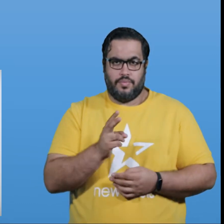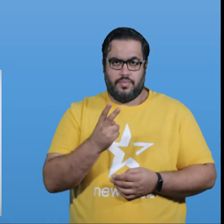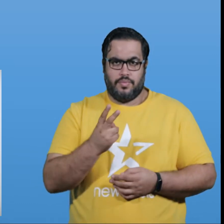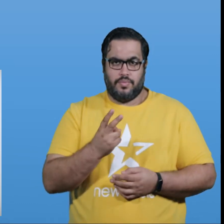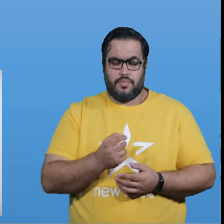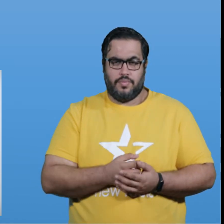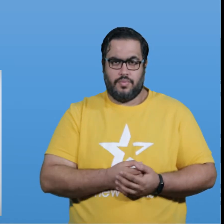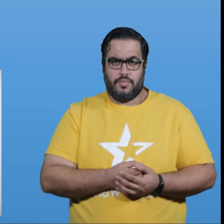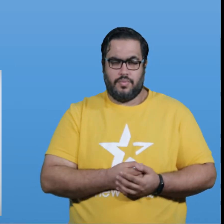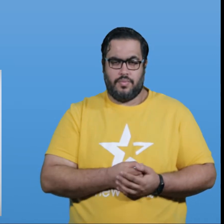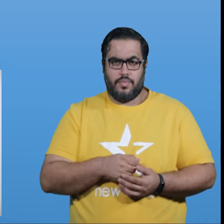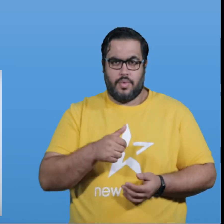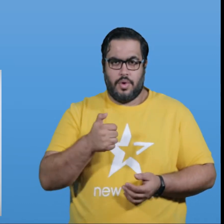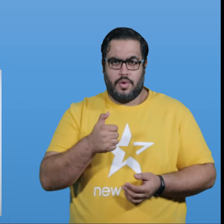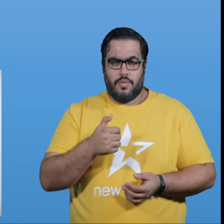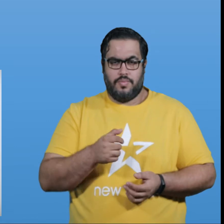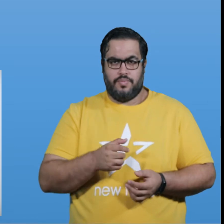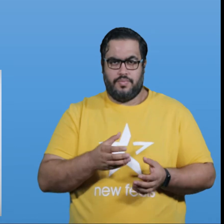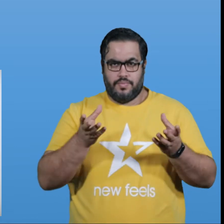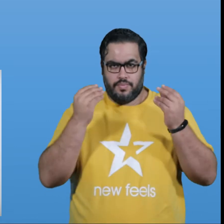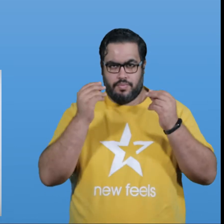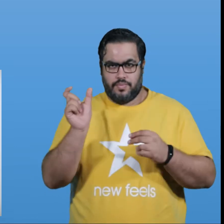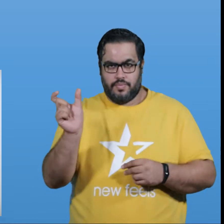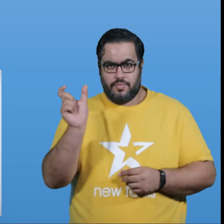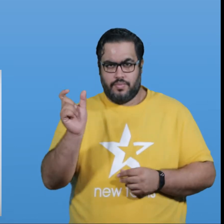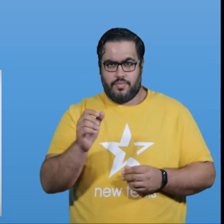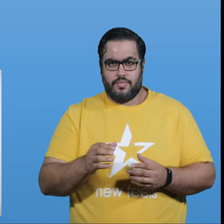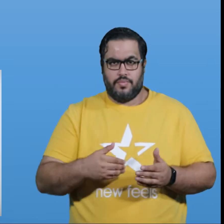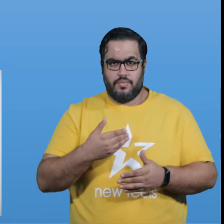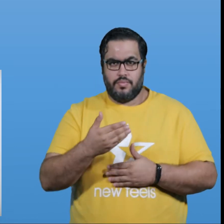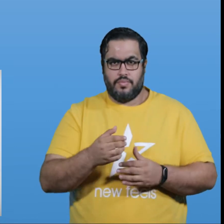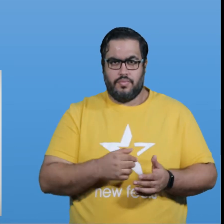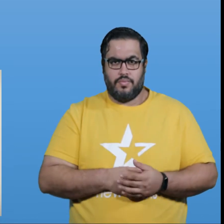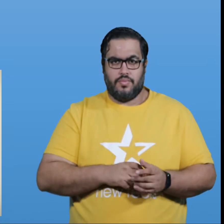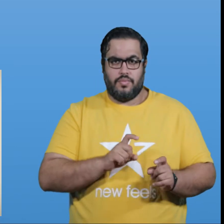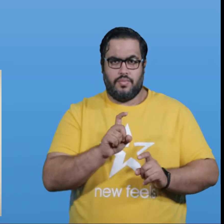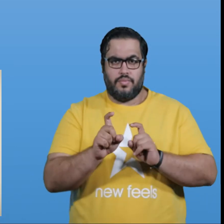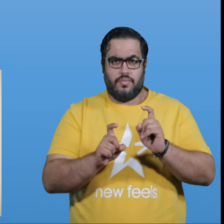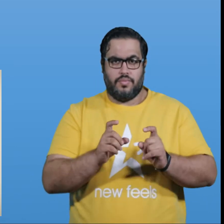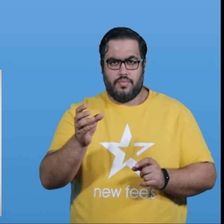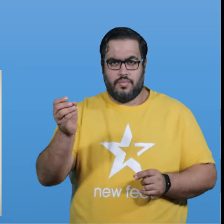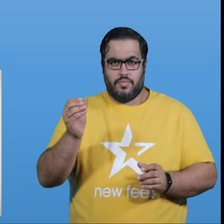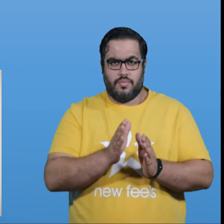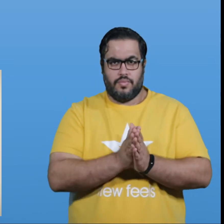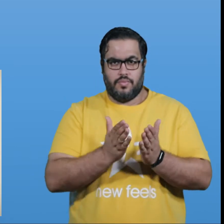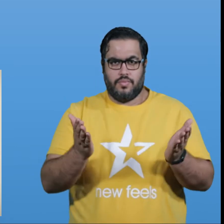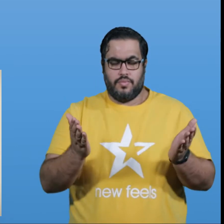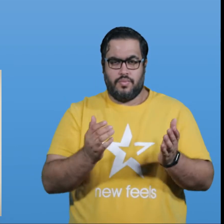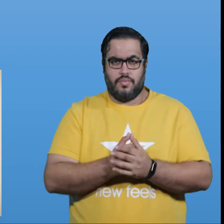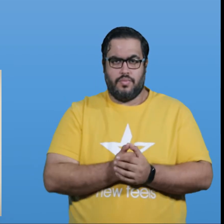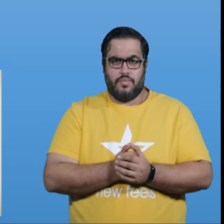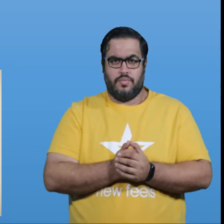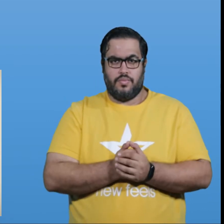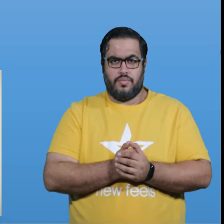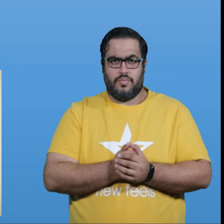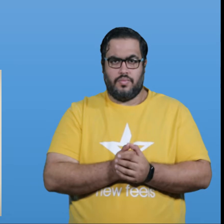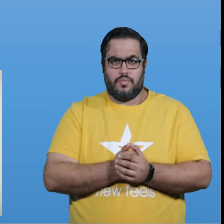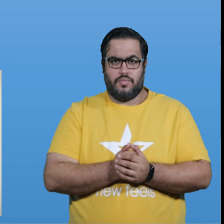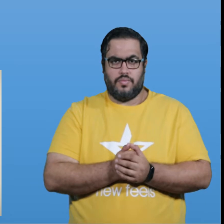continue on our last episode, I'd like to begin with a quote. Great art can communicate before it is understood.